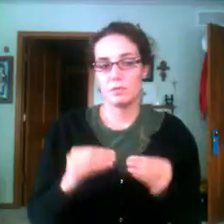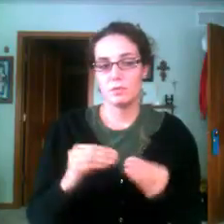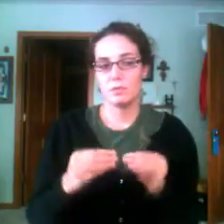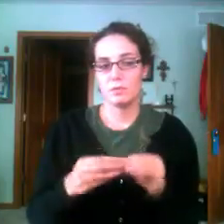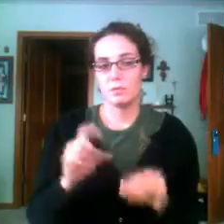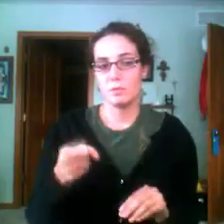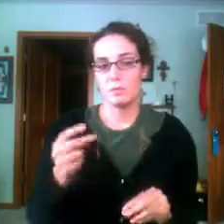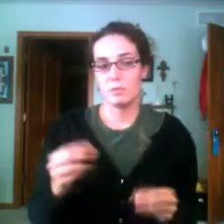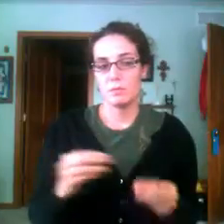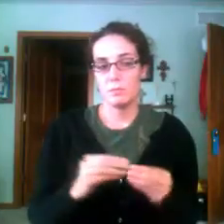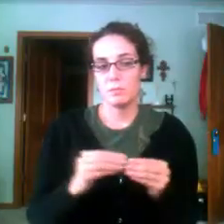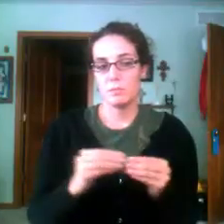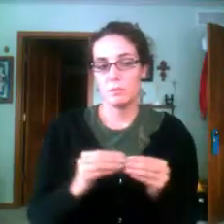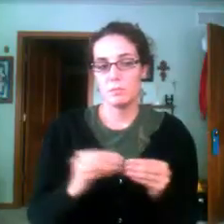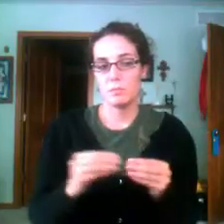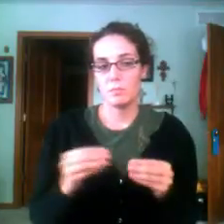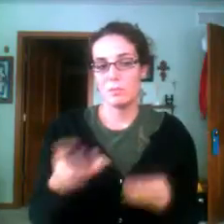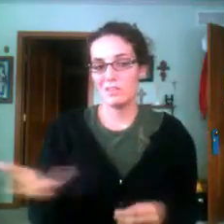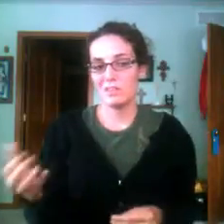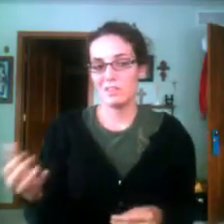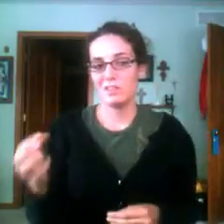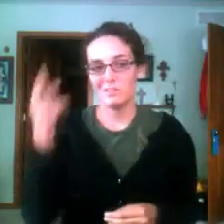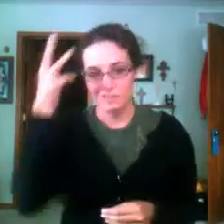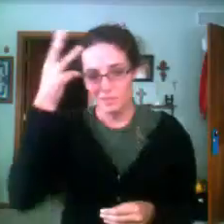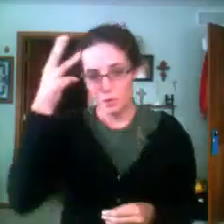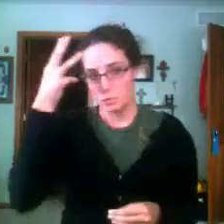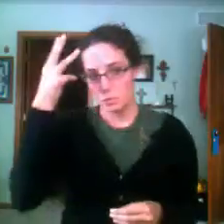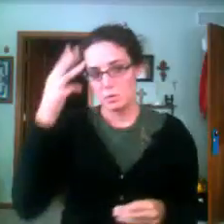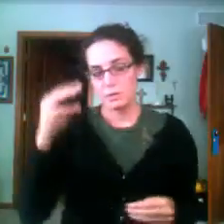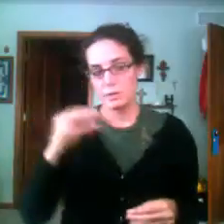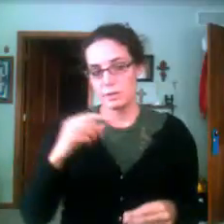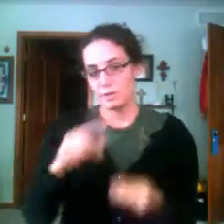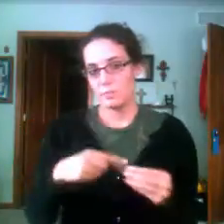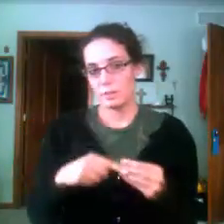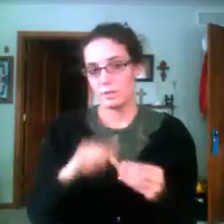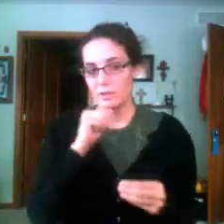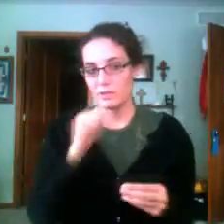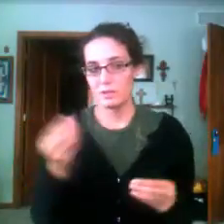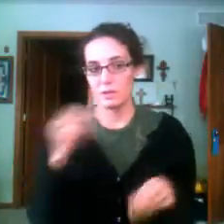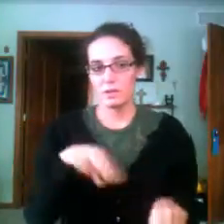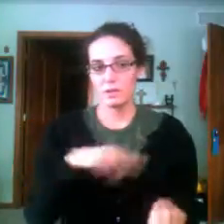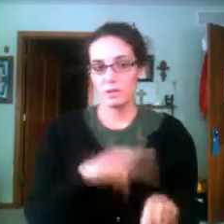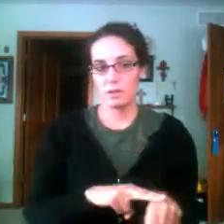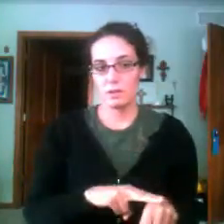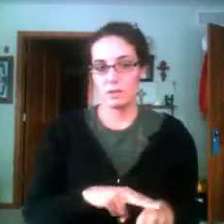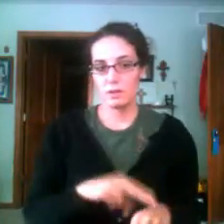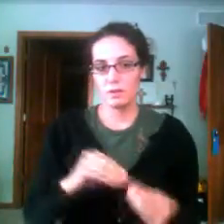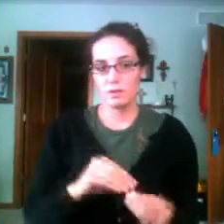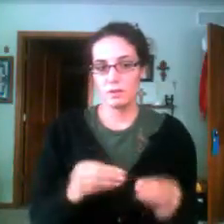well, what if something isn't on a number line? Ugh. You